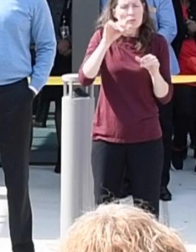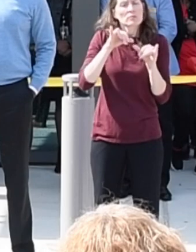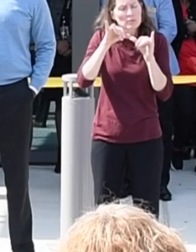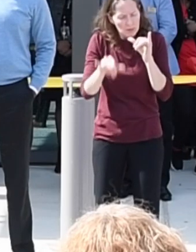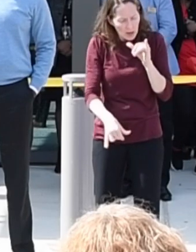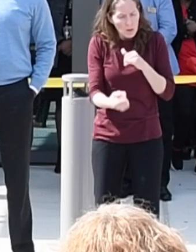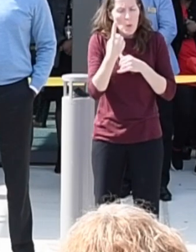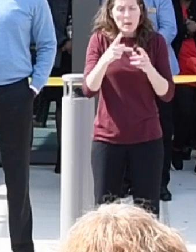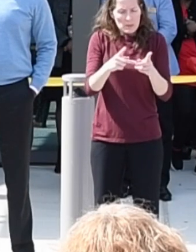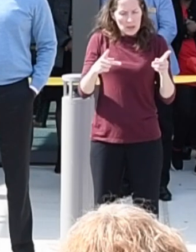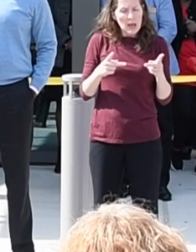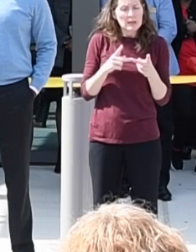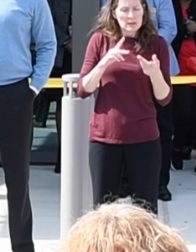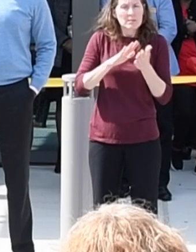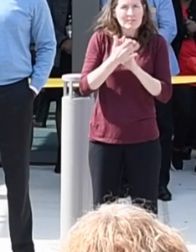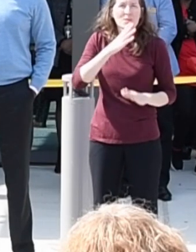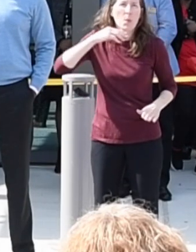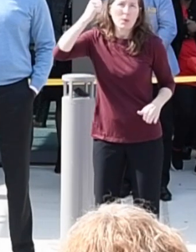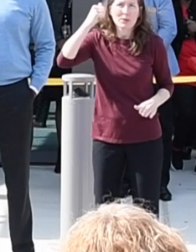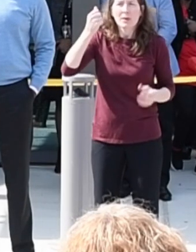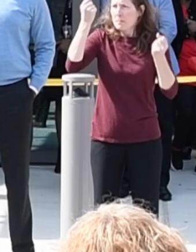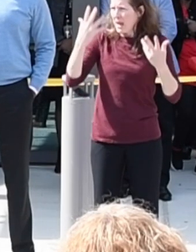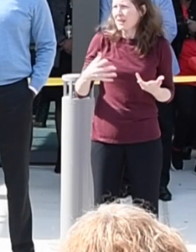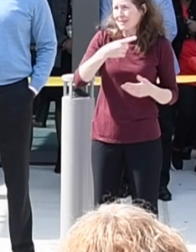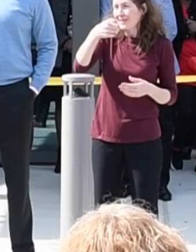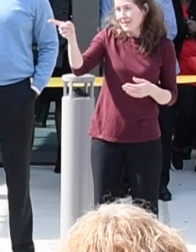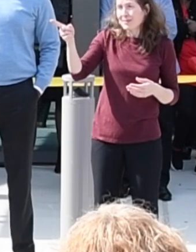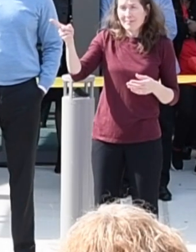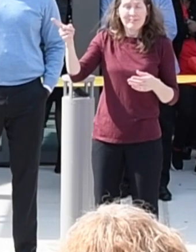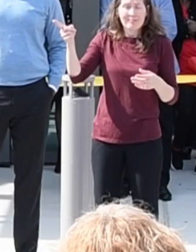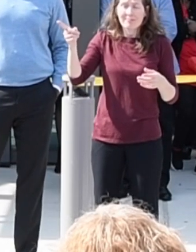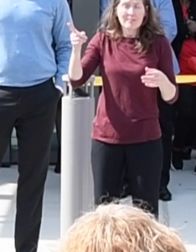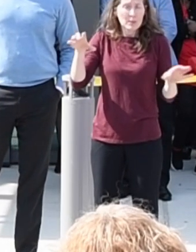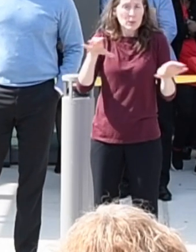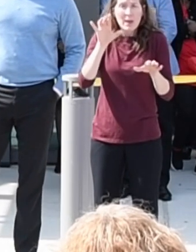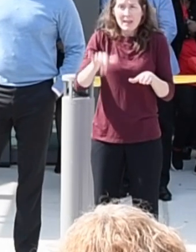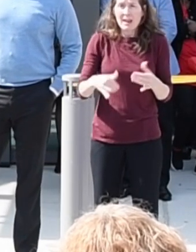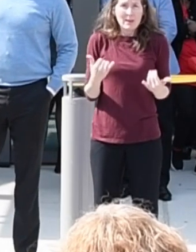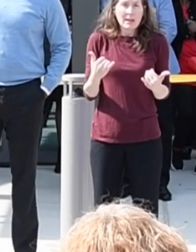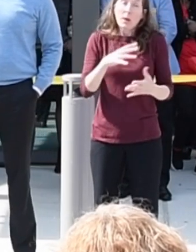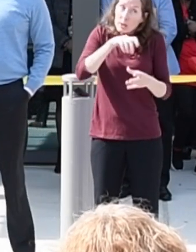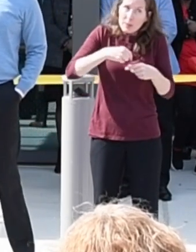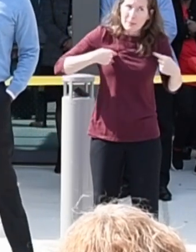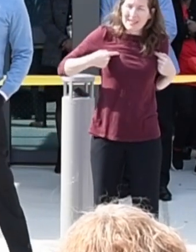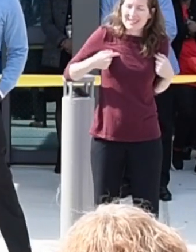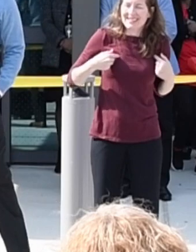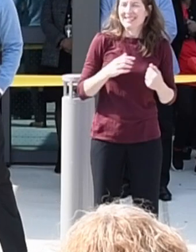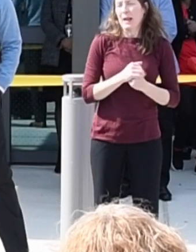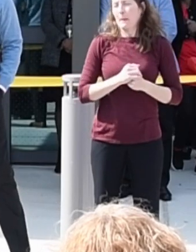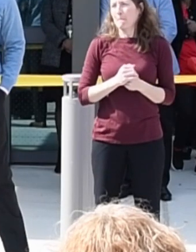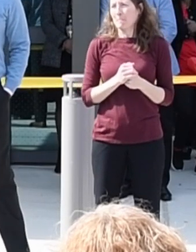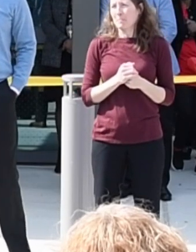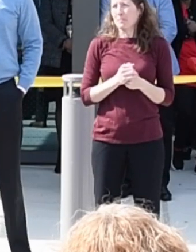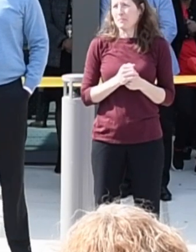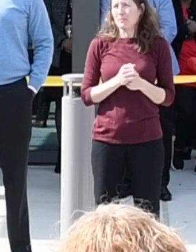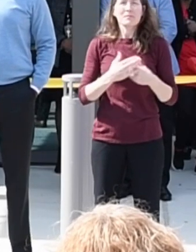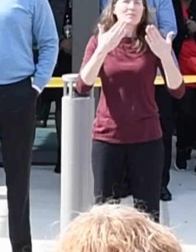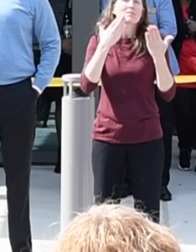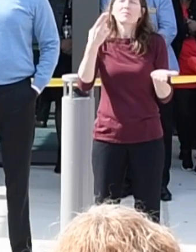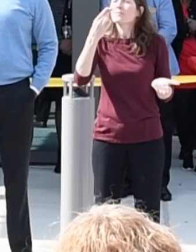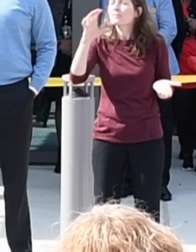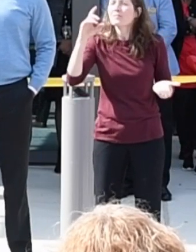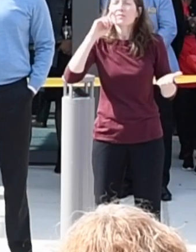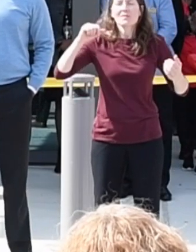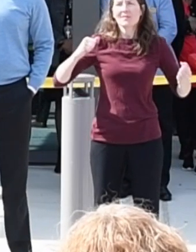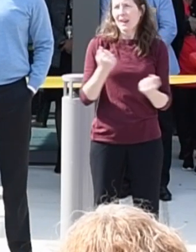I know many of us are doing right now in this audience, including me. Thank you, Howard County, for all